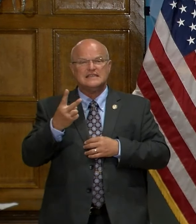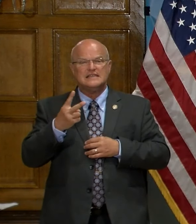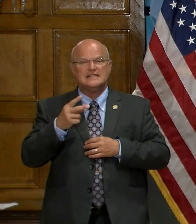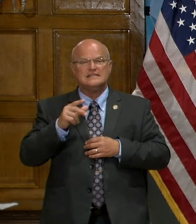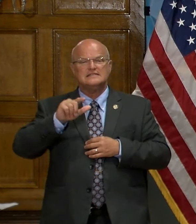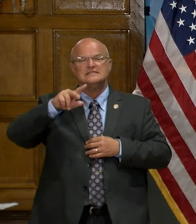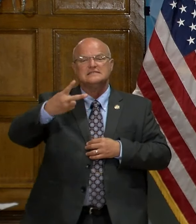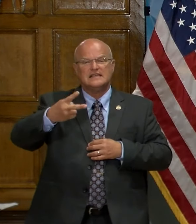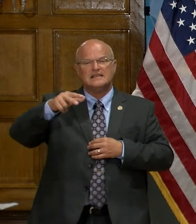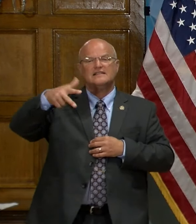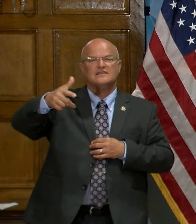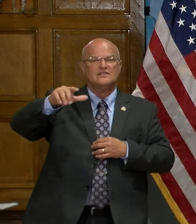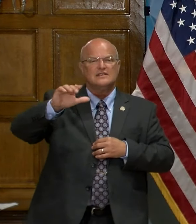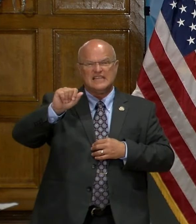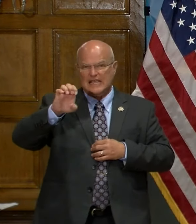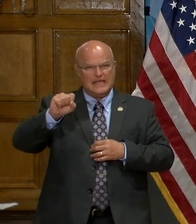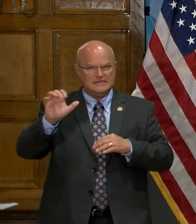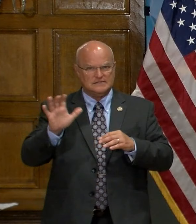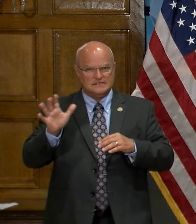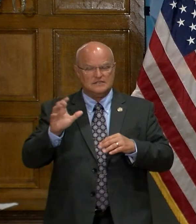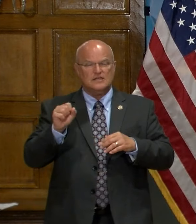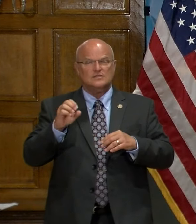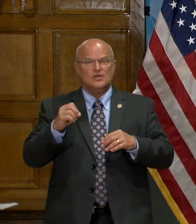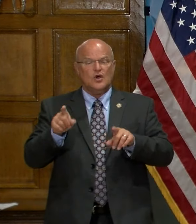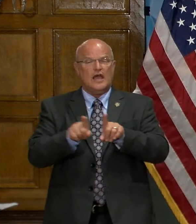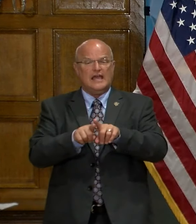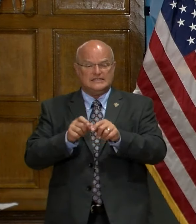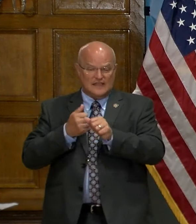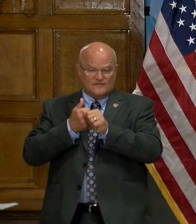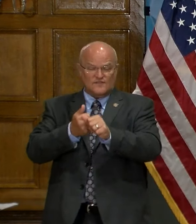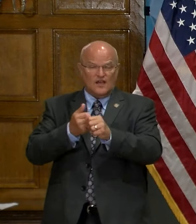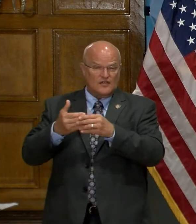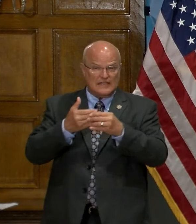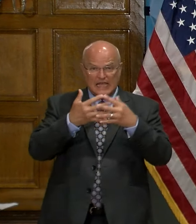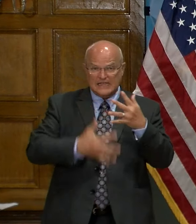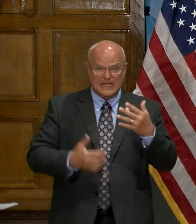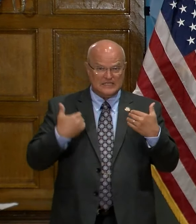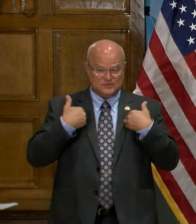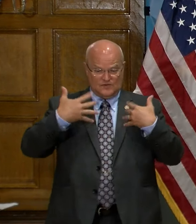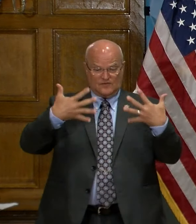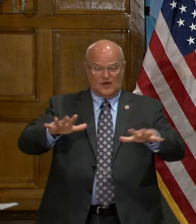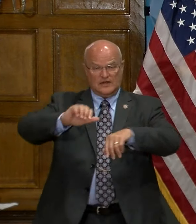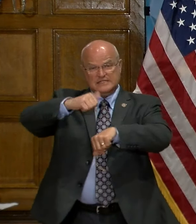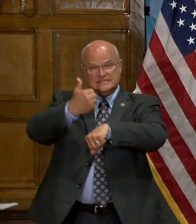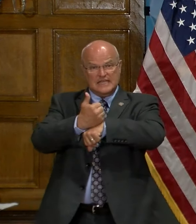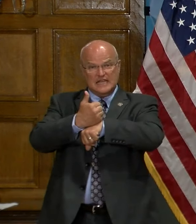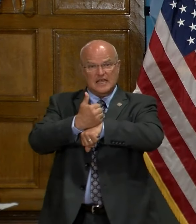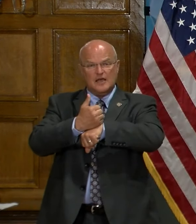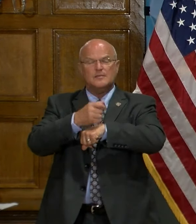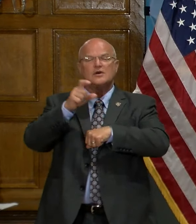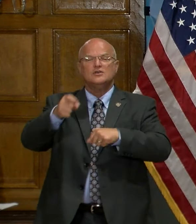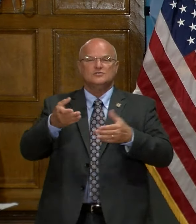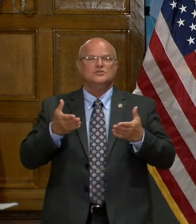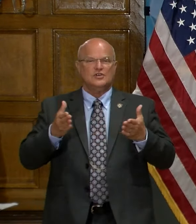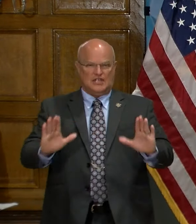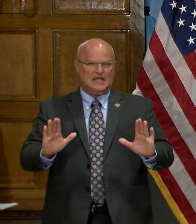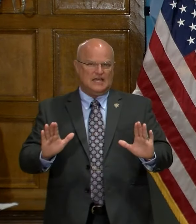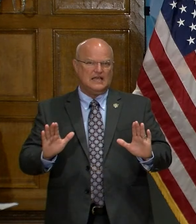secondary cases. So as they follow these guidelines that we have, they should